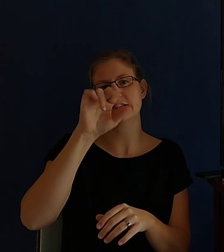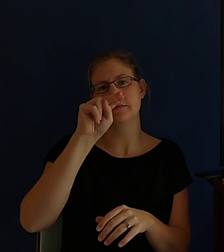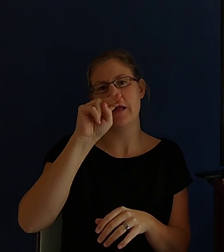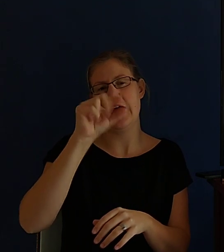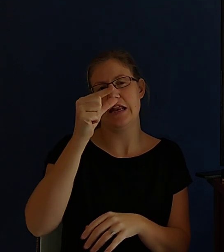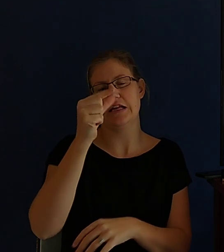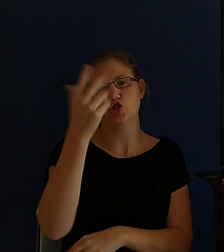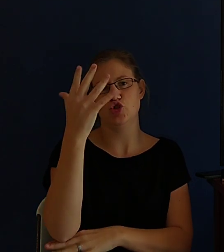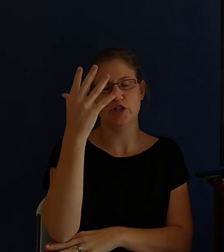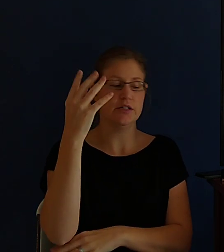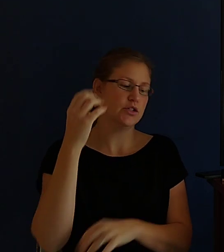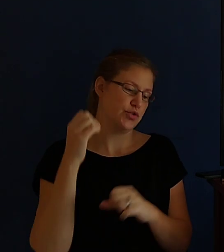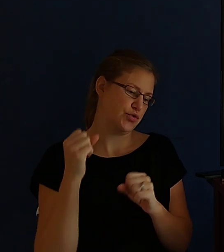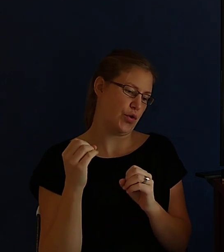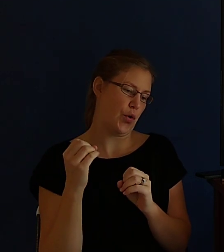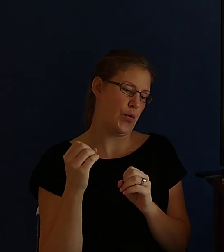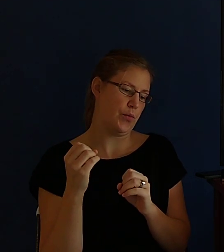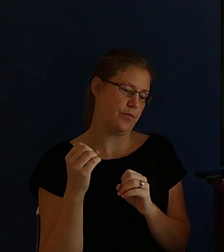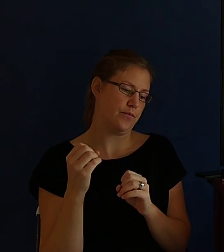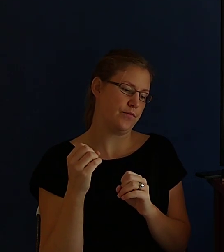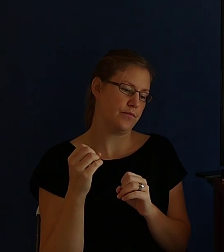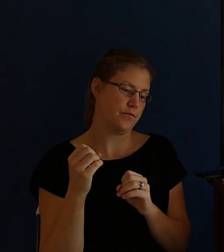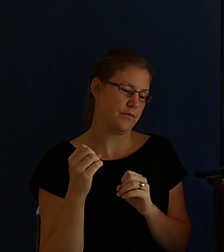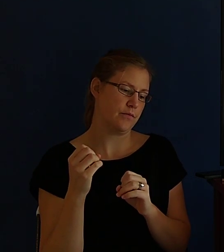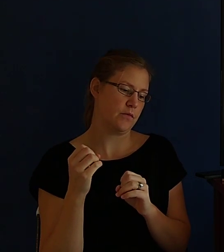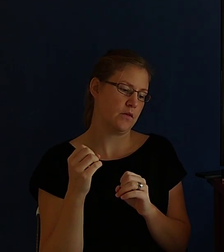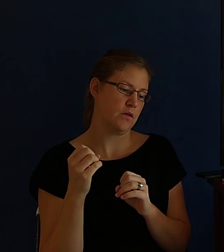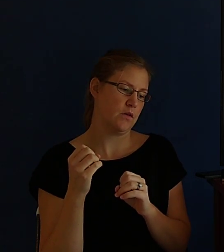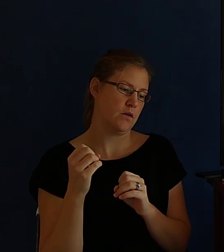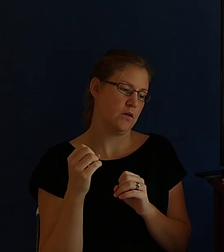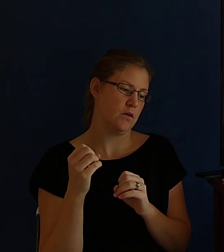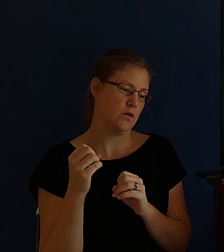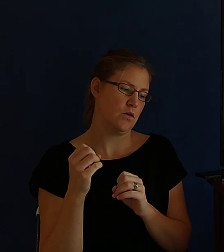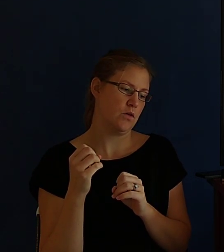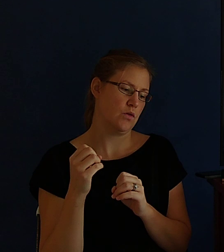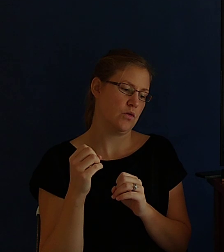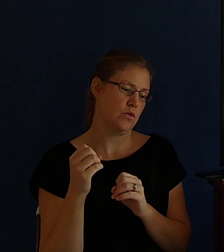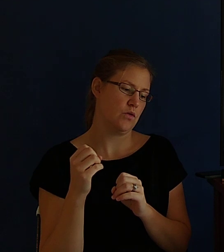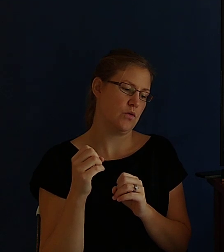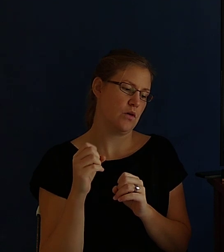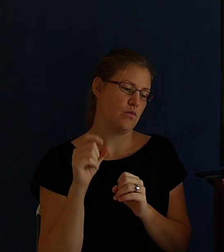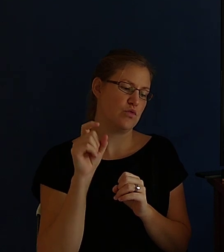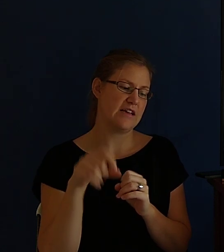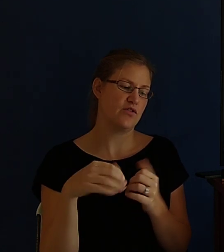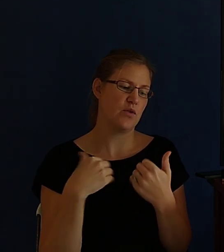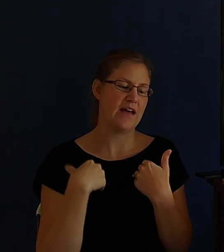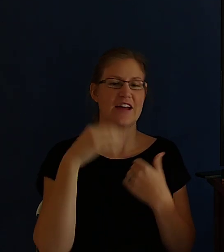at least, we need to have an edge that has only